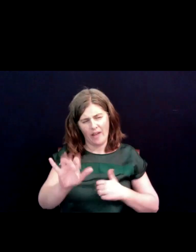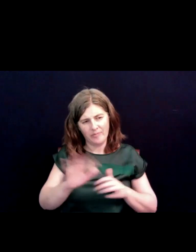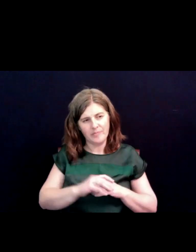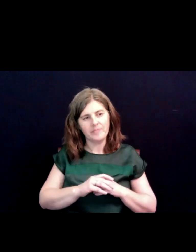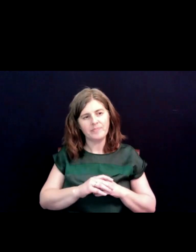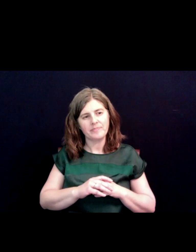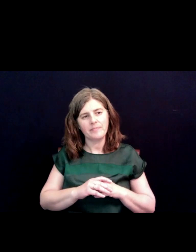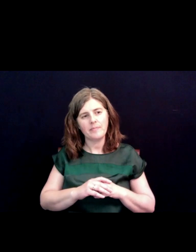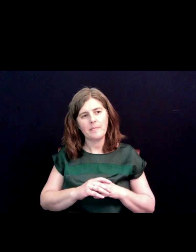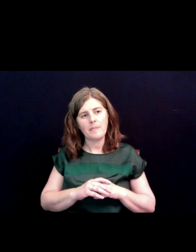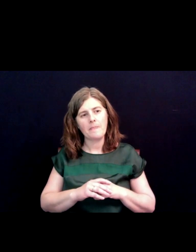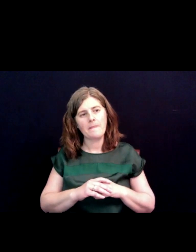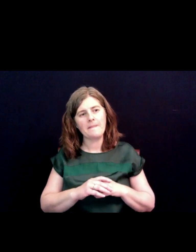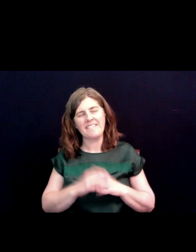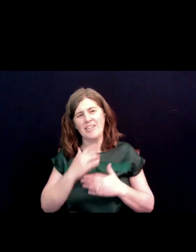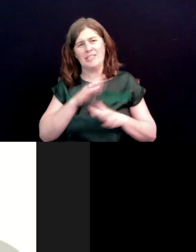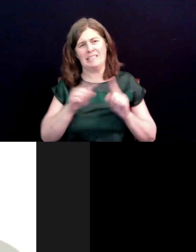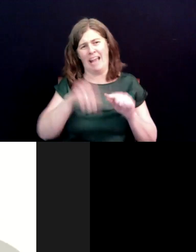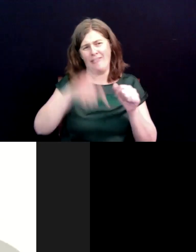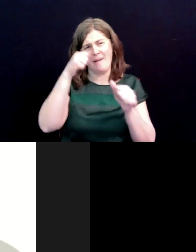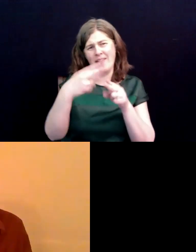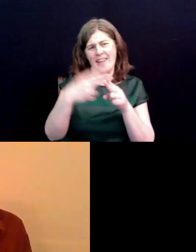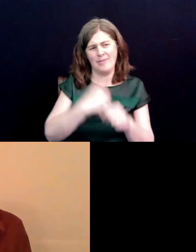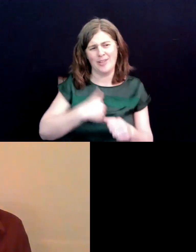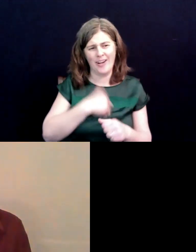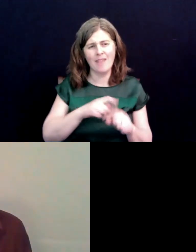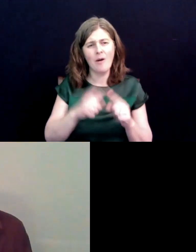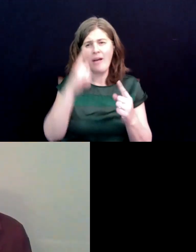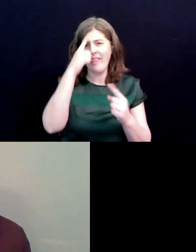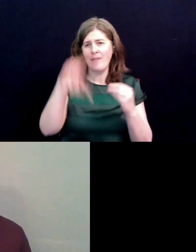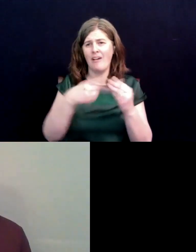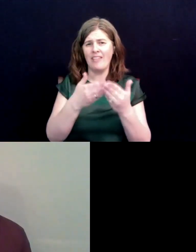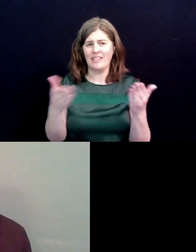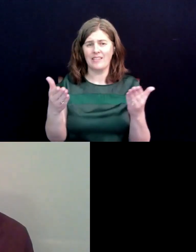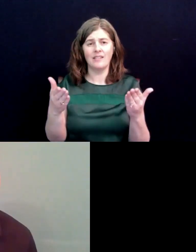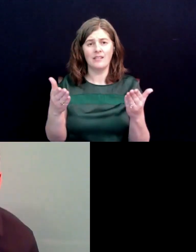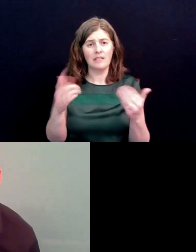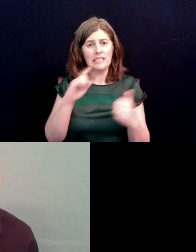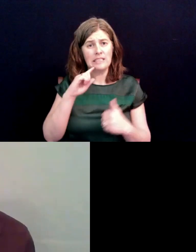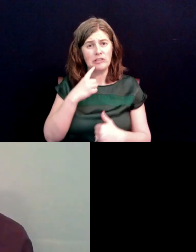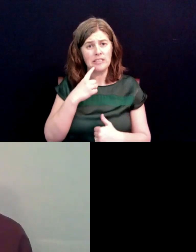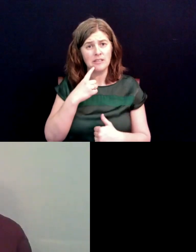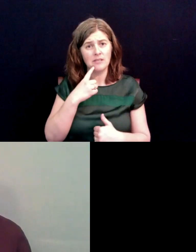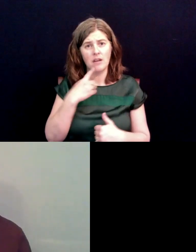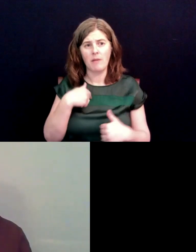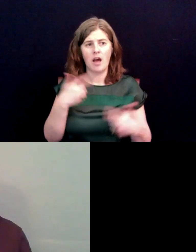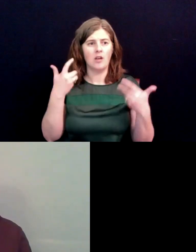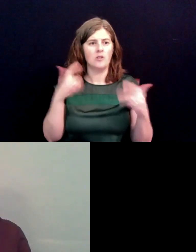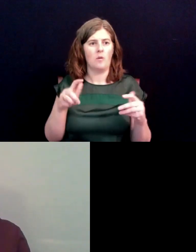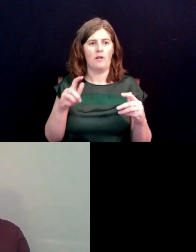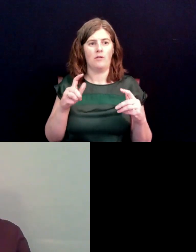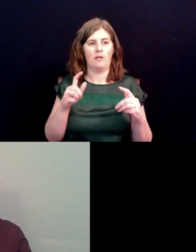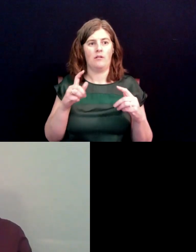can't. So sorry. But when we think about these things, I do take it very seriously, that I don't want to just be giving